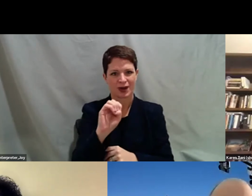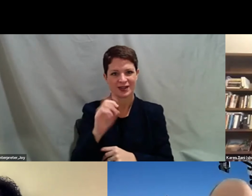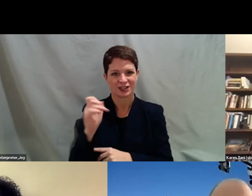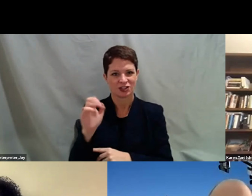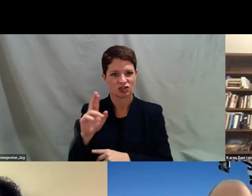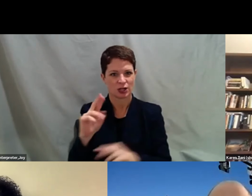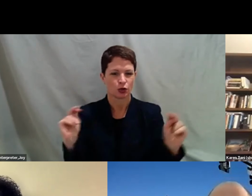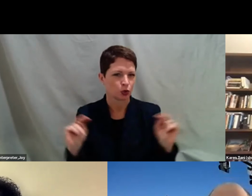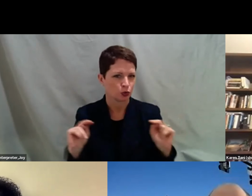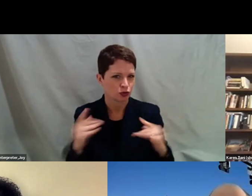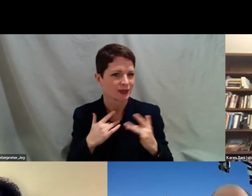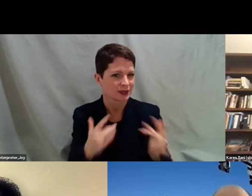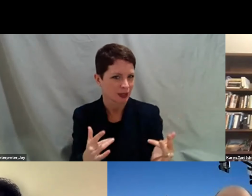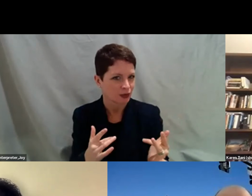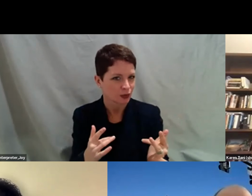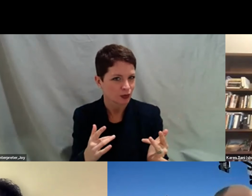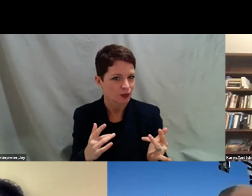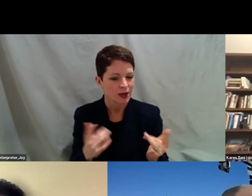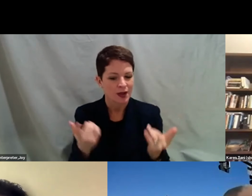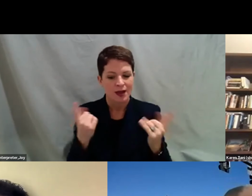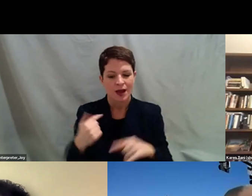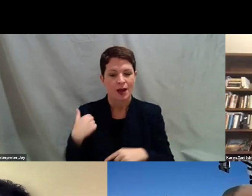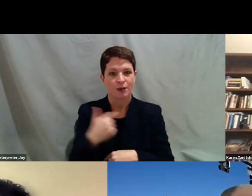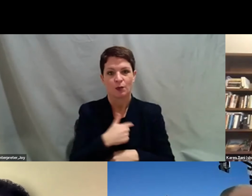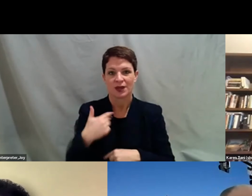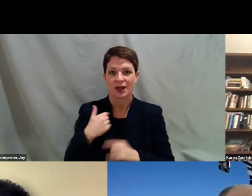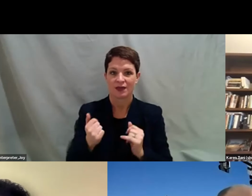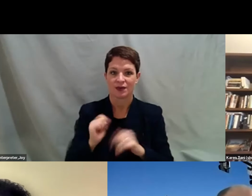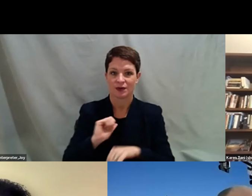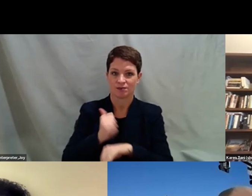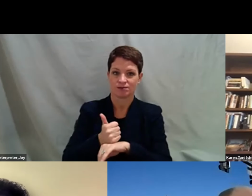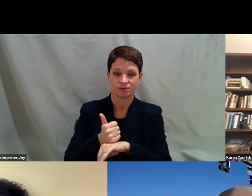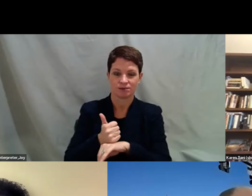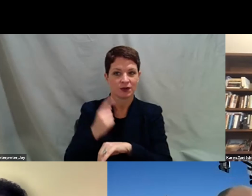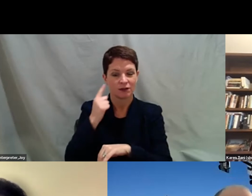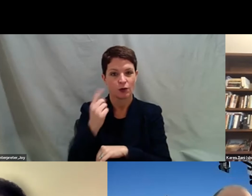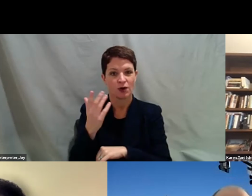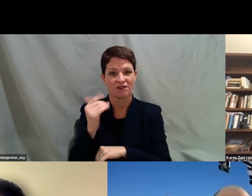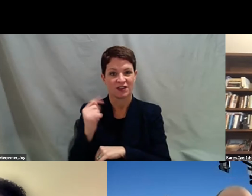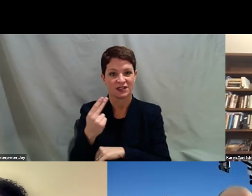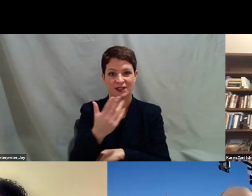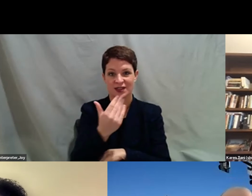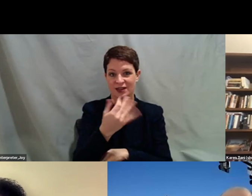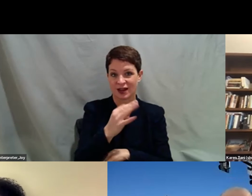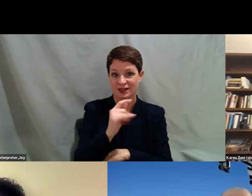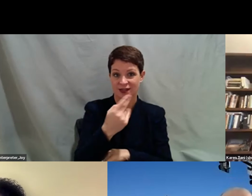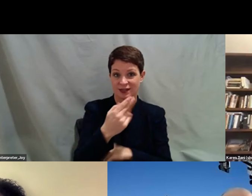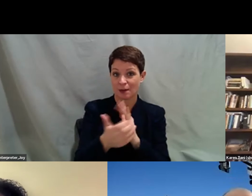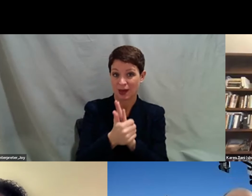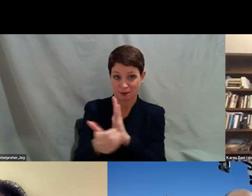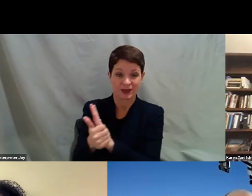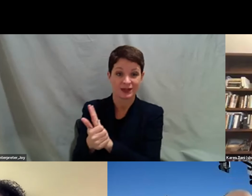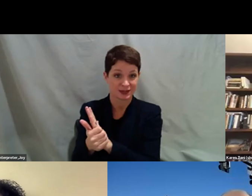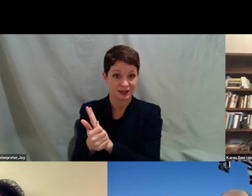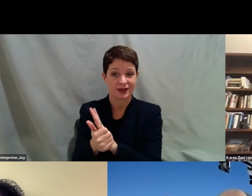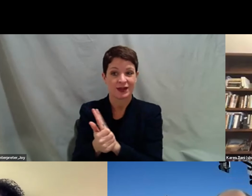So when we did have the implementation of the 15th and 19th Amendment, which